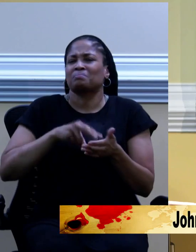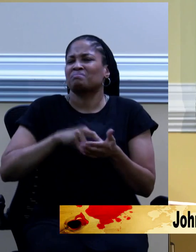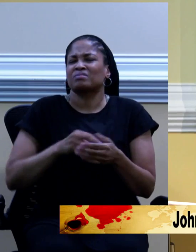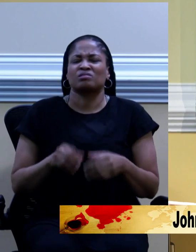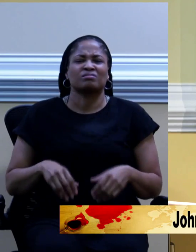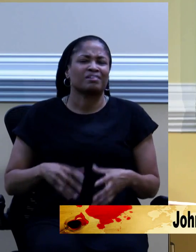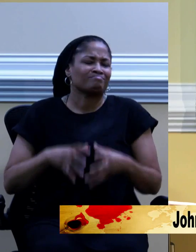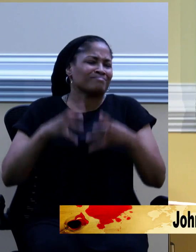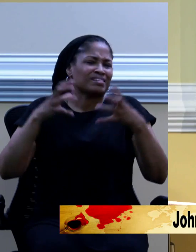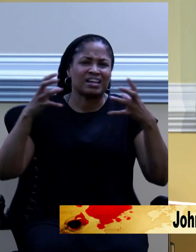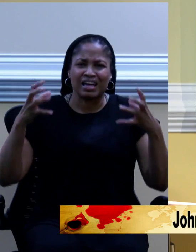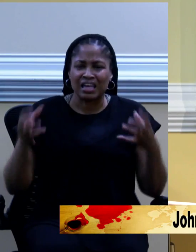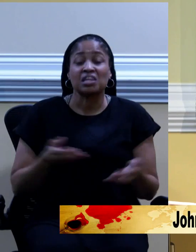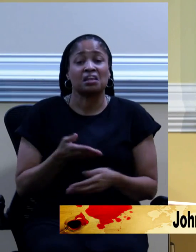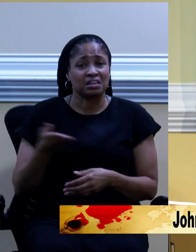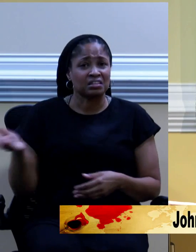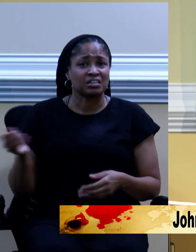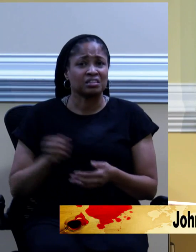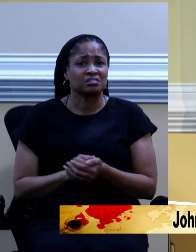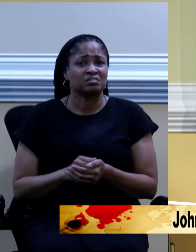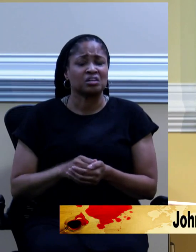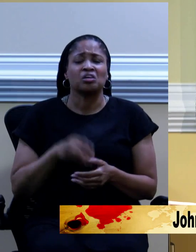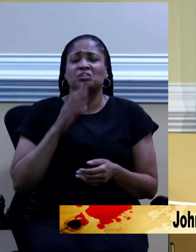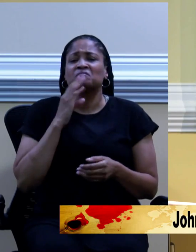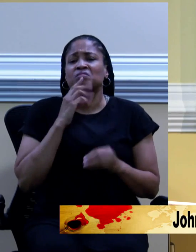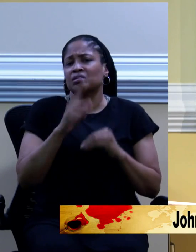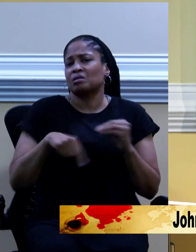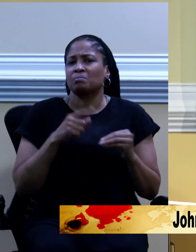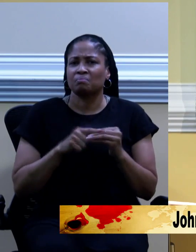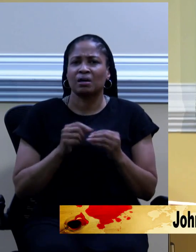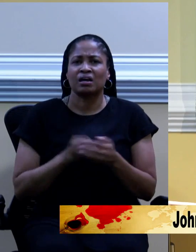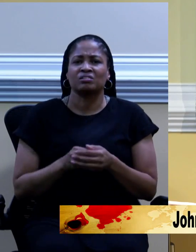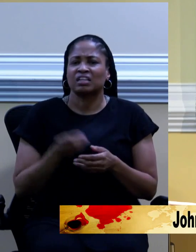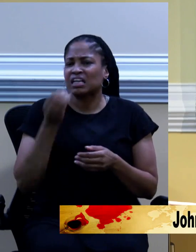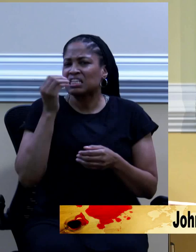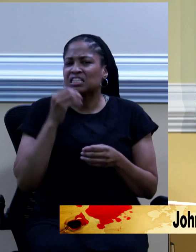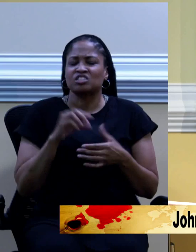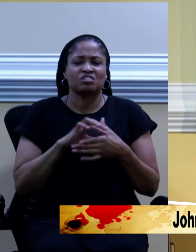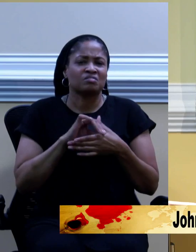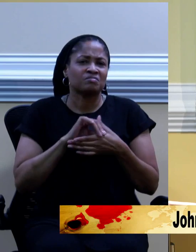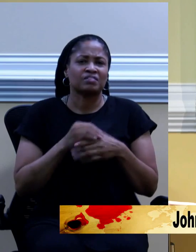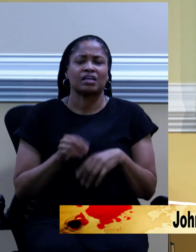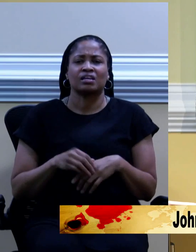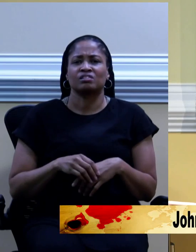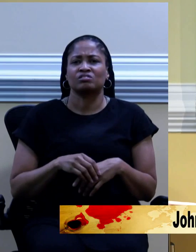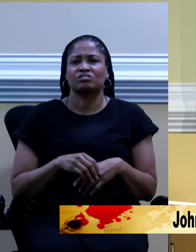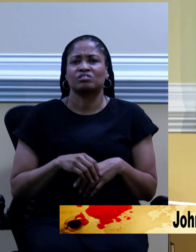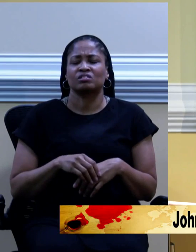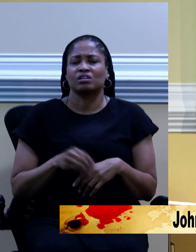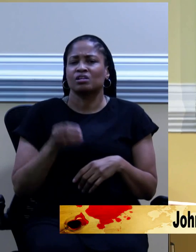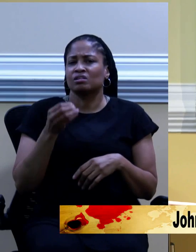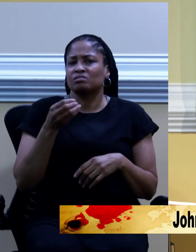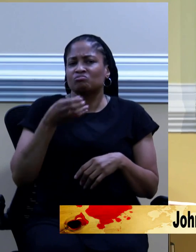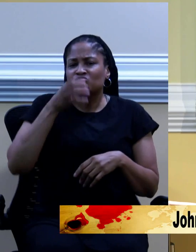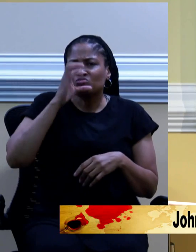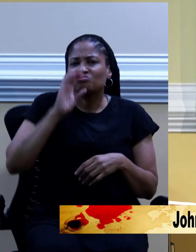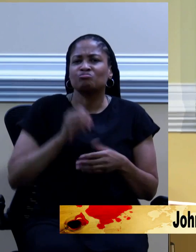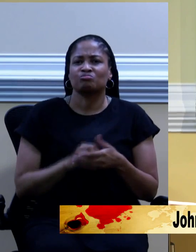eating the flesh and drinking the blood. Or eating the bread and drinking the wine. It have